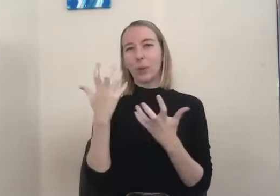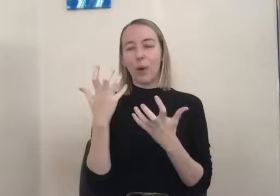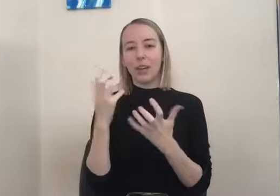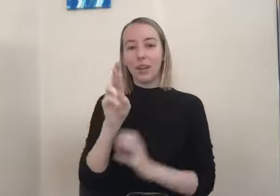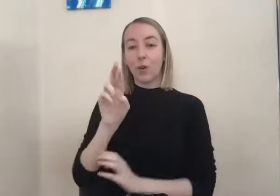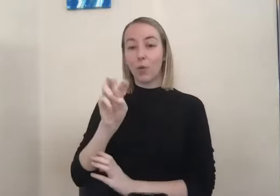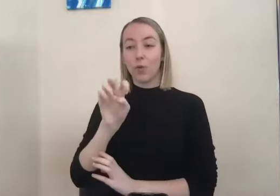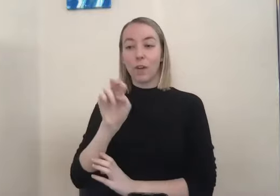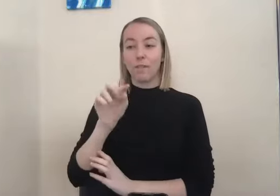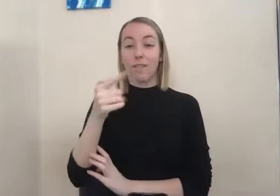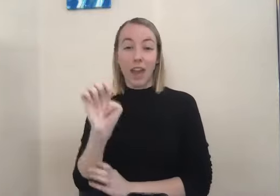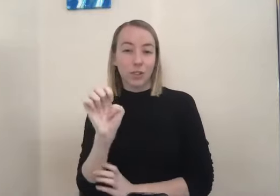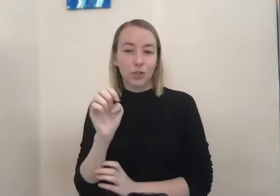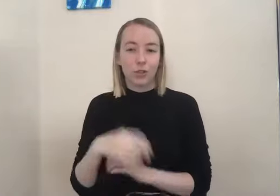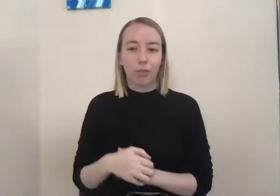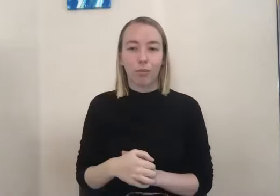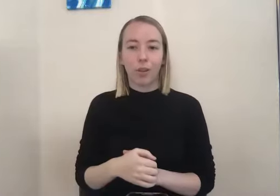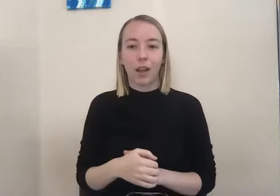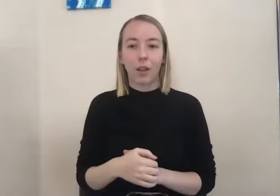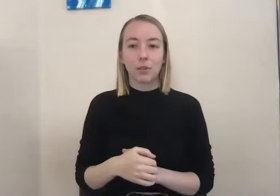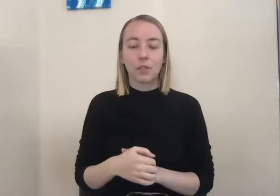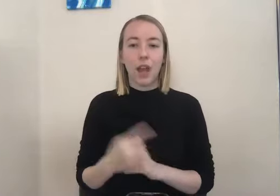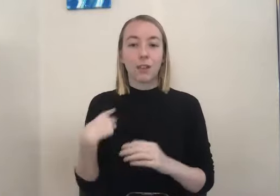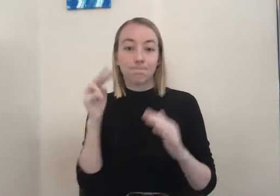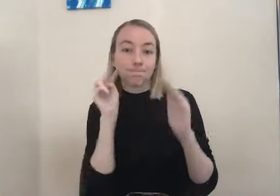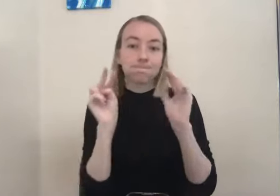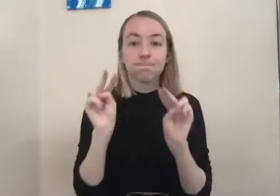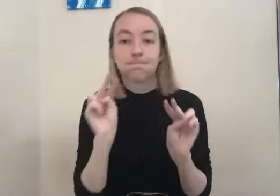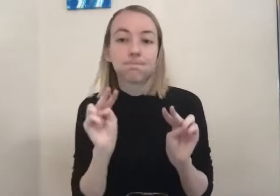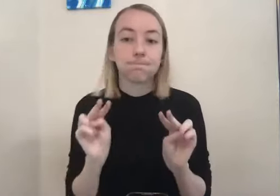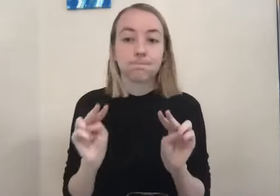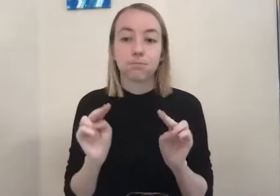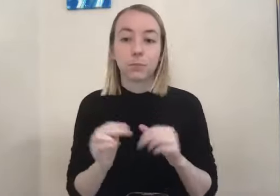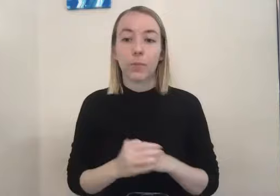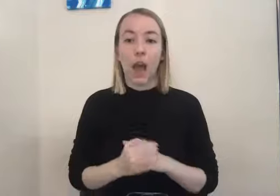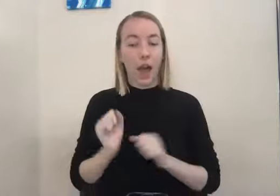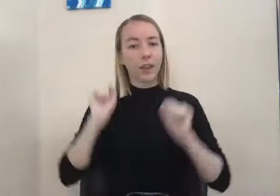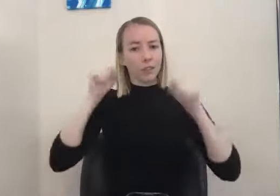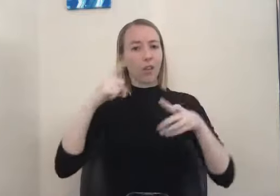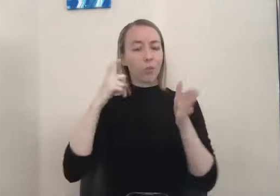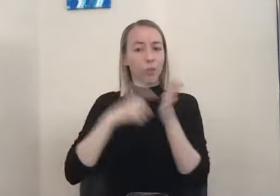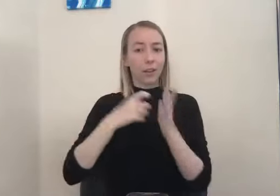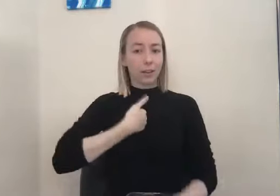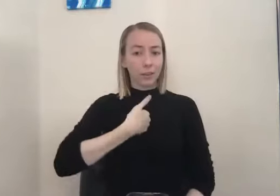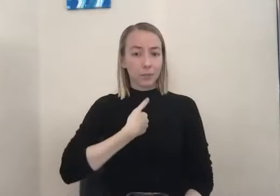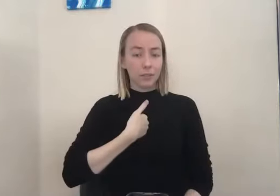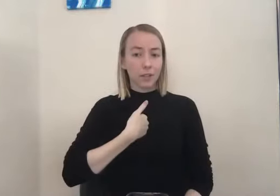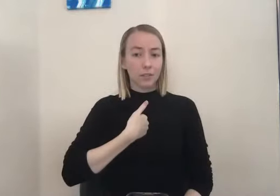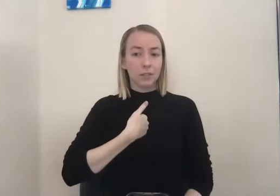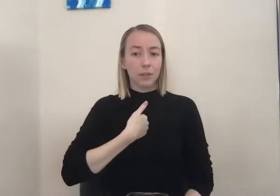relationship, and they were in today. And it was great to actually sit and talk about these things today and just say that all of these things are possible. Now,